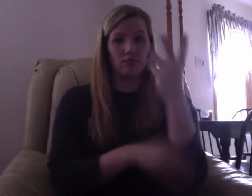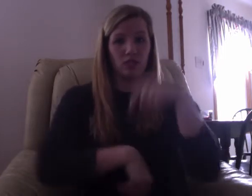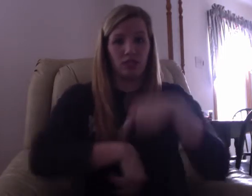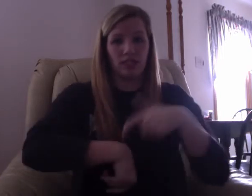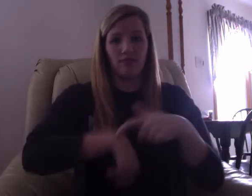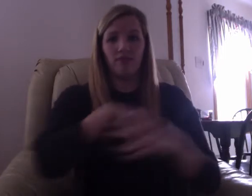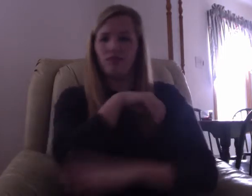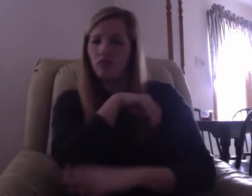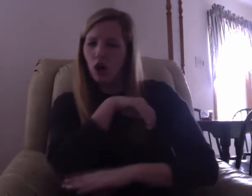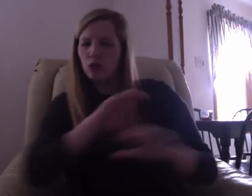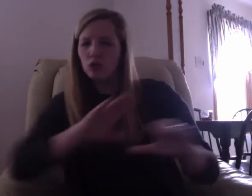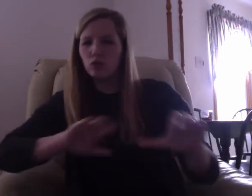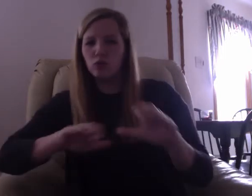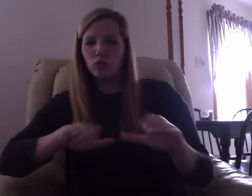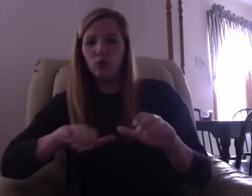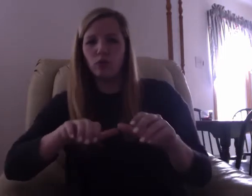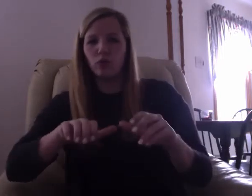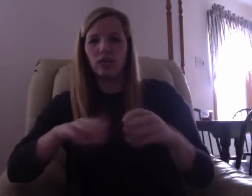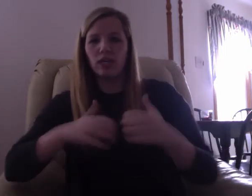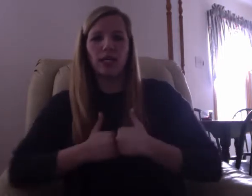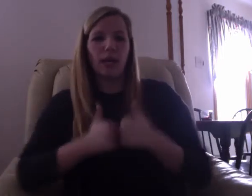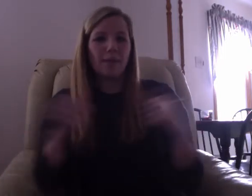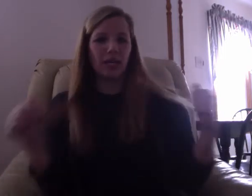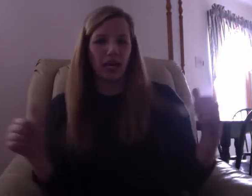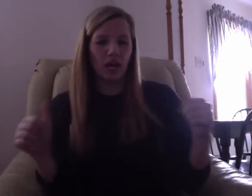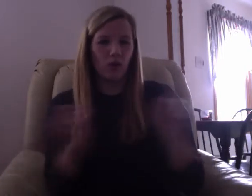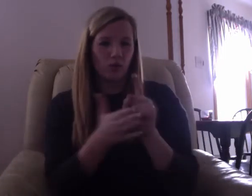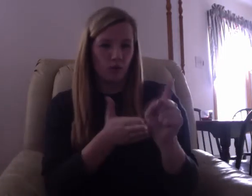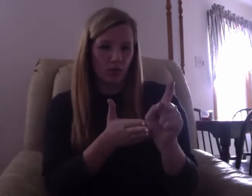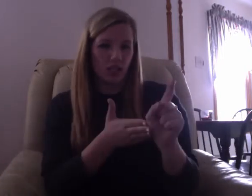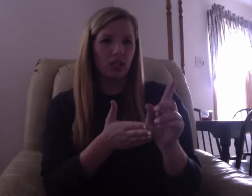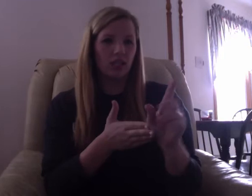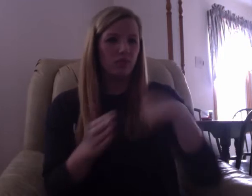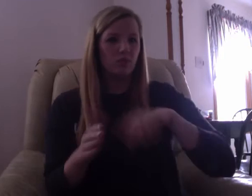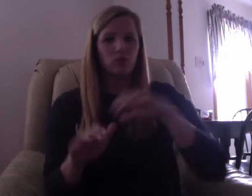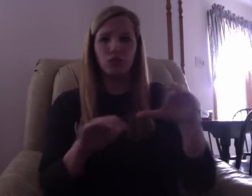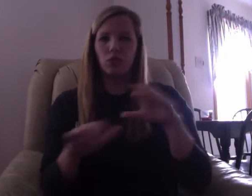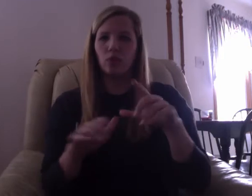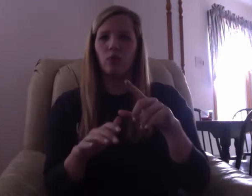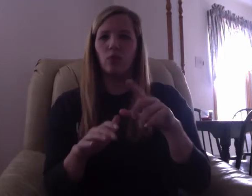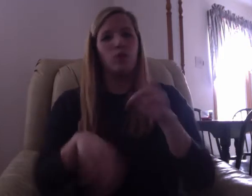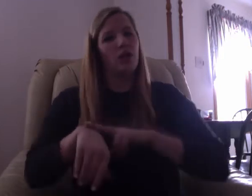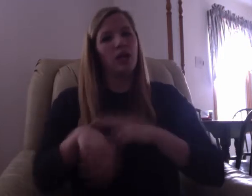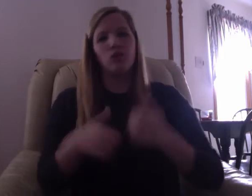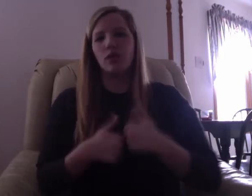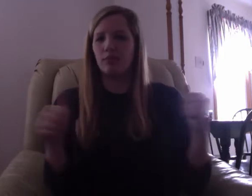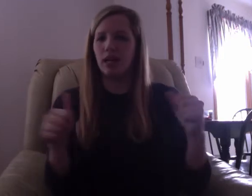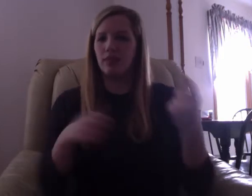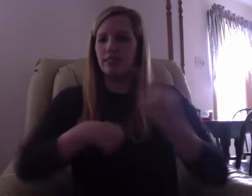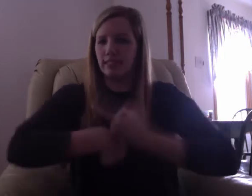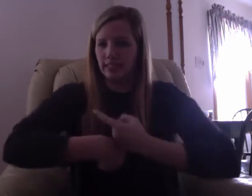to commemorate National Coming Out Day in October. And then we do another week-long program